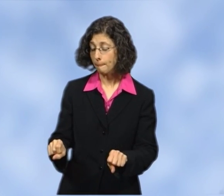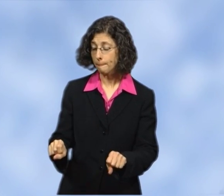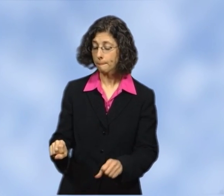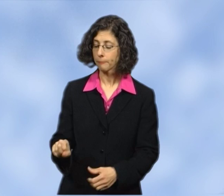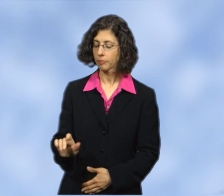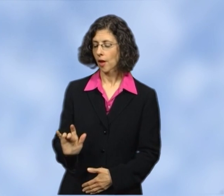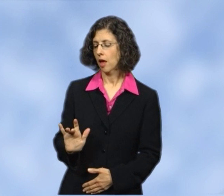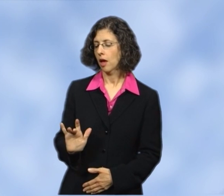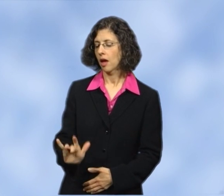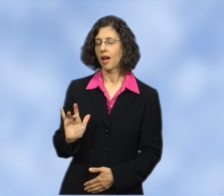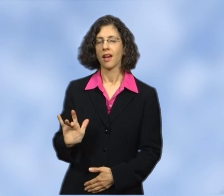on your screen.